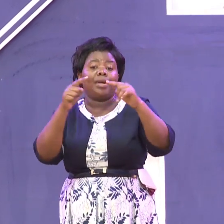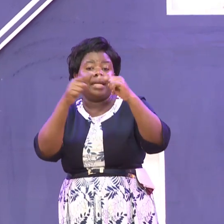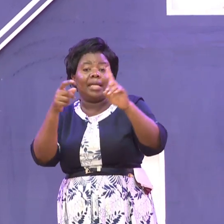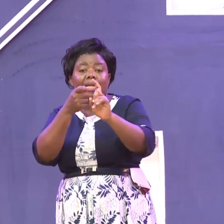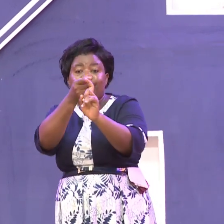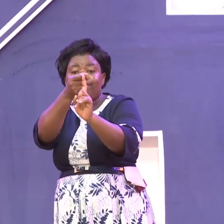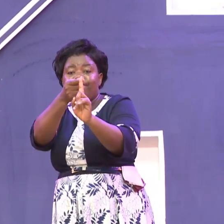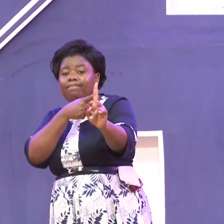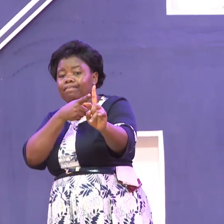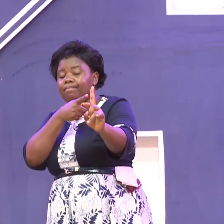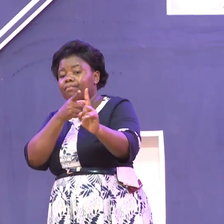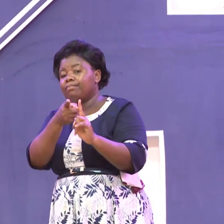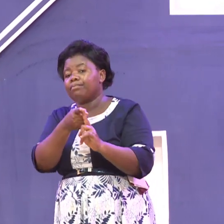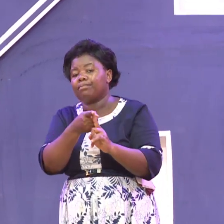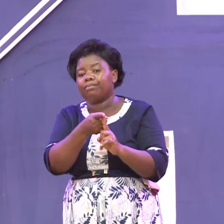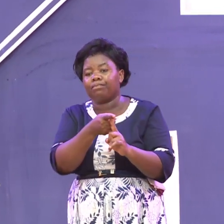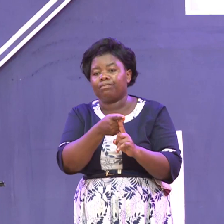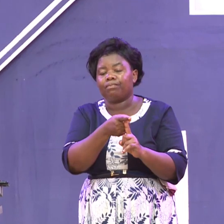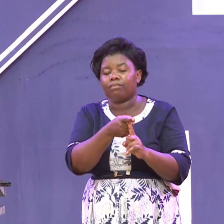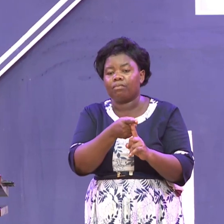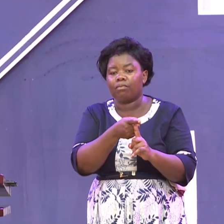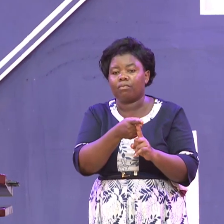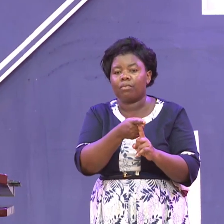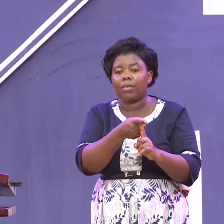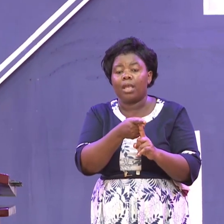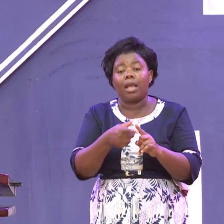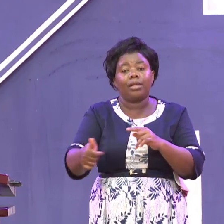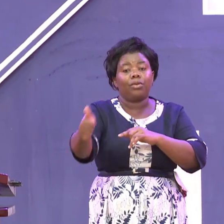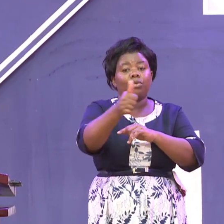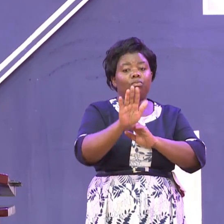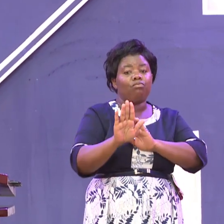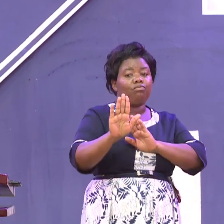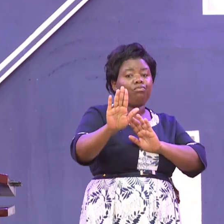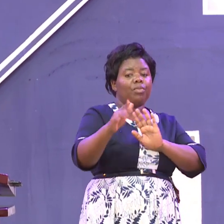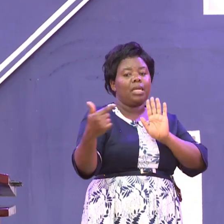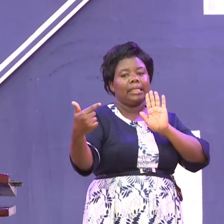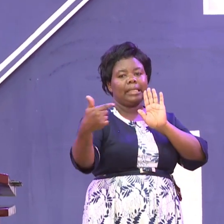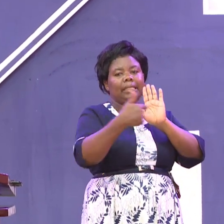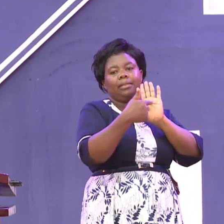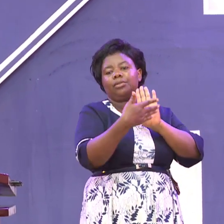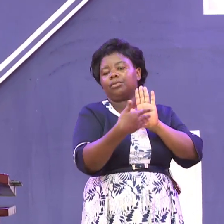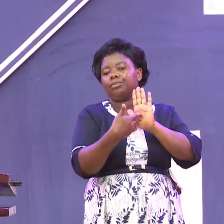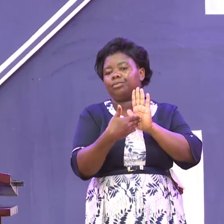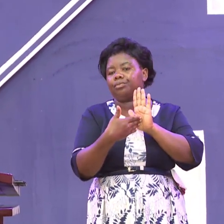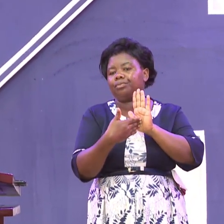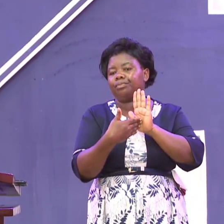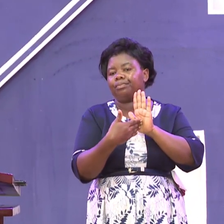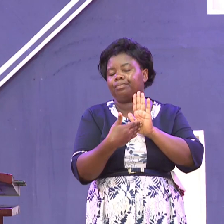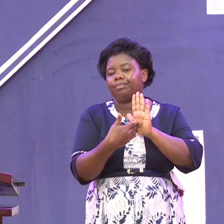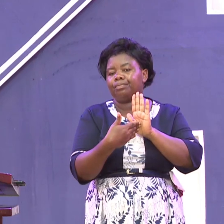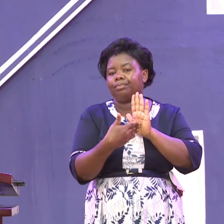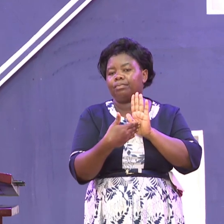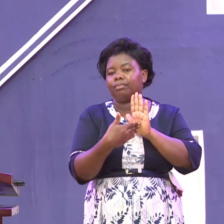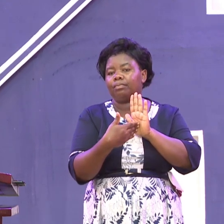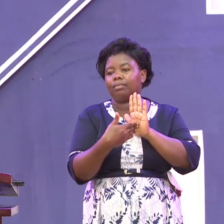akasaale. Whenever the enemy could throw an arrow, olina atekayo engabo ne kakuboko. Someone could put the shield and